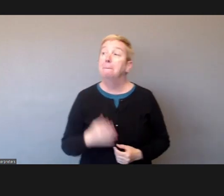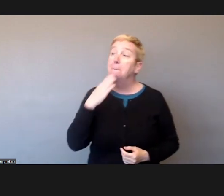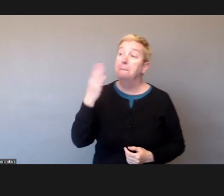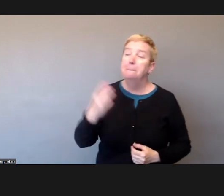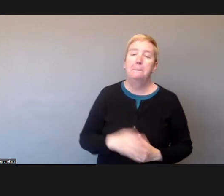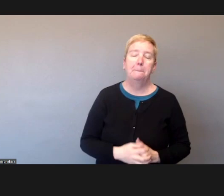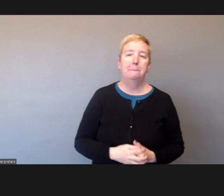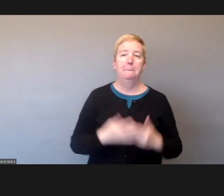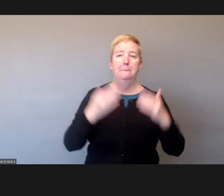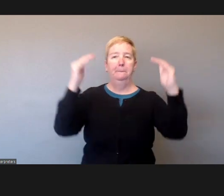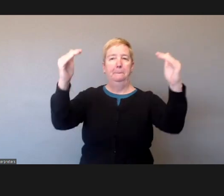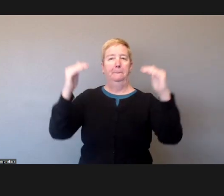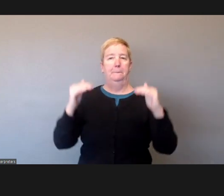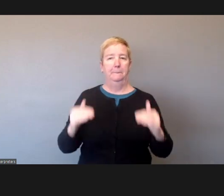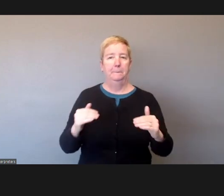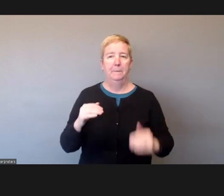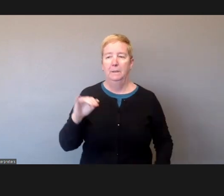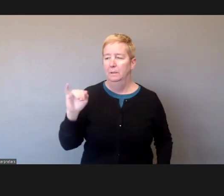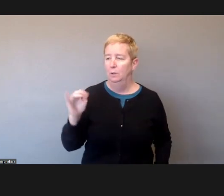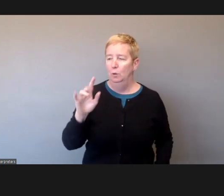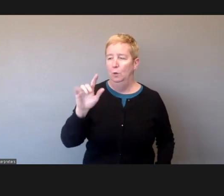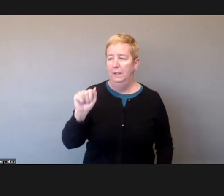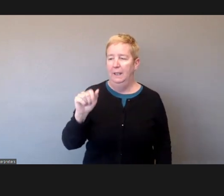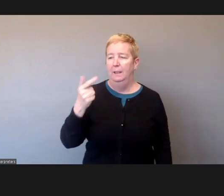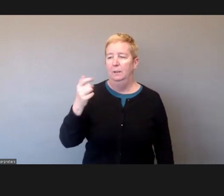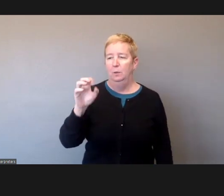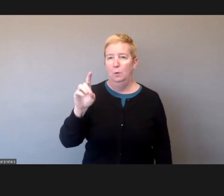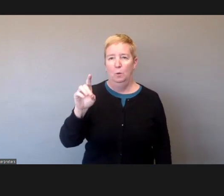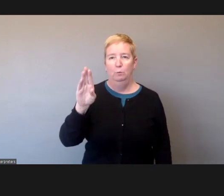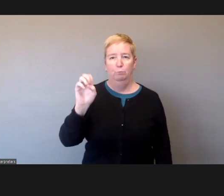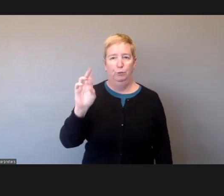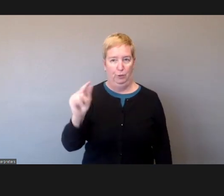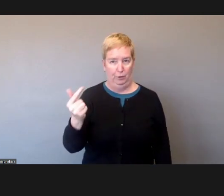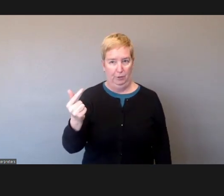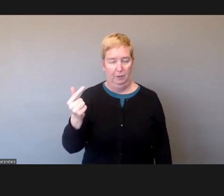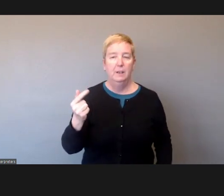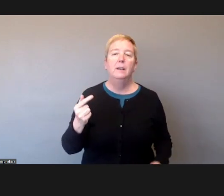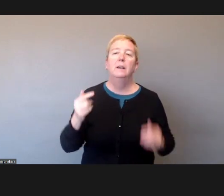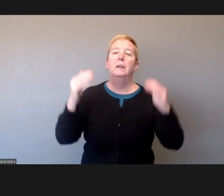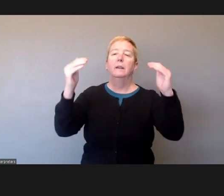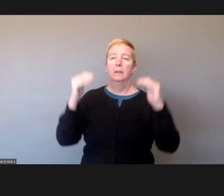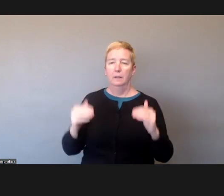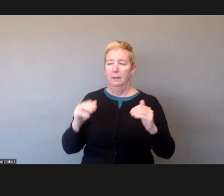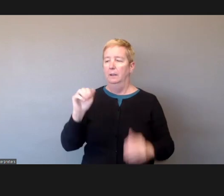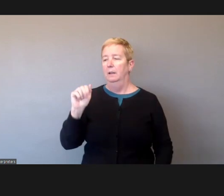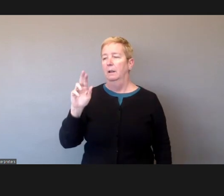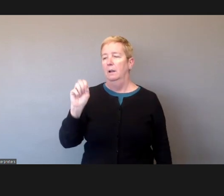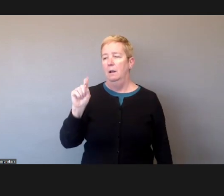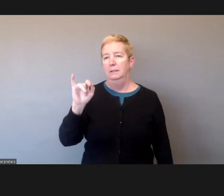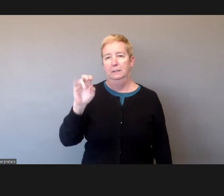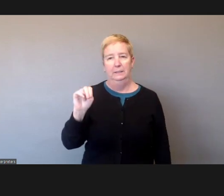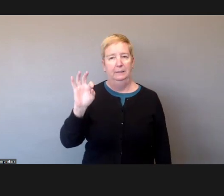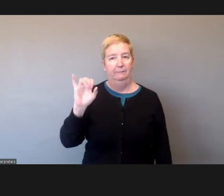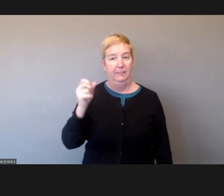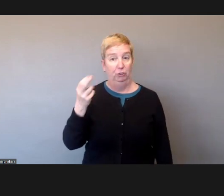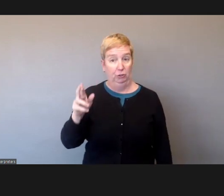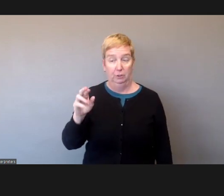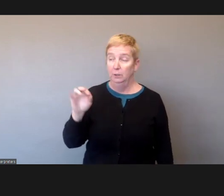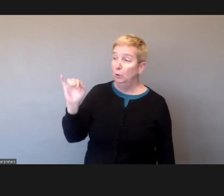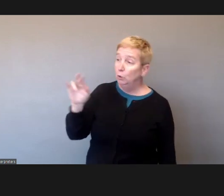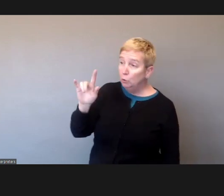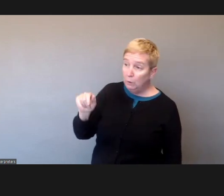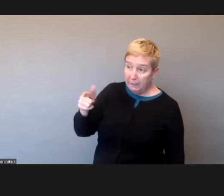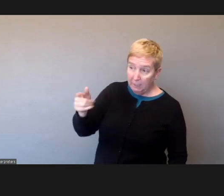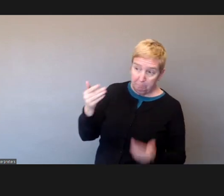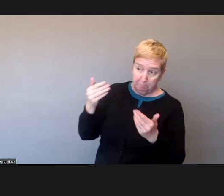All right, then next we'll go to Julia Goldberg, and after Julia, we'll go to Austin Fisher. Julia, you should be allowed